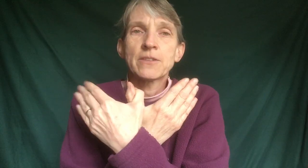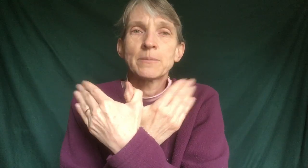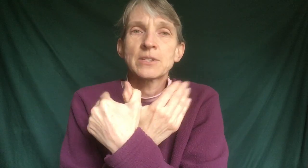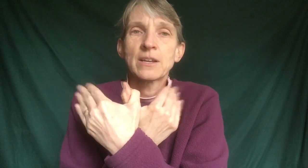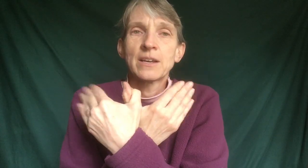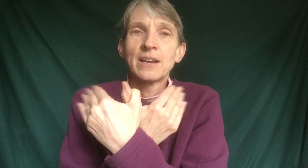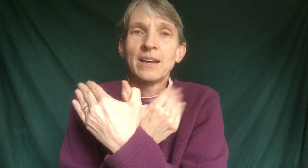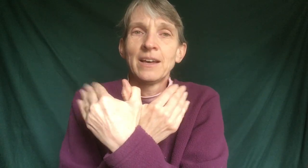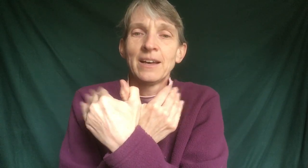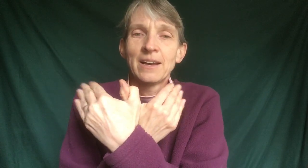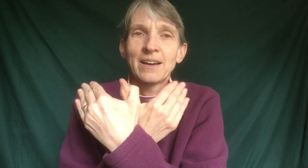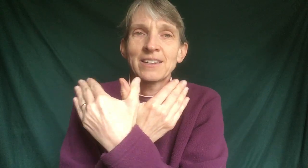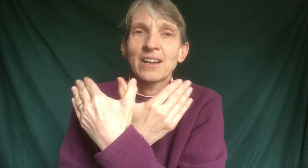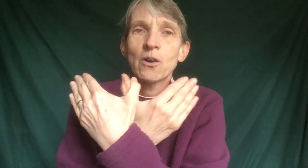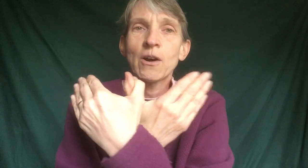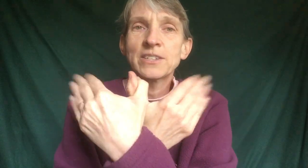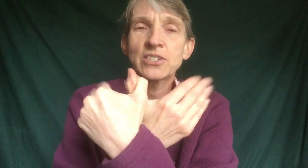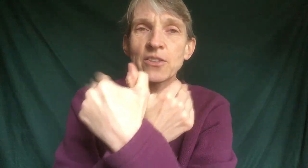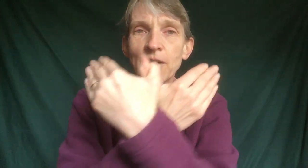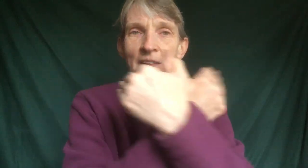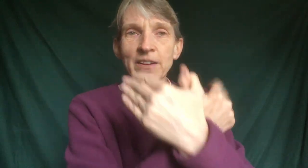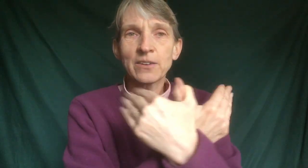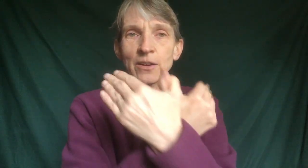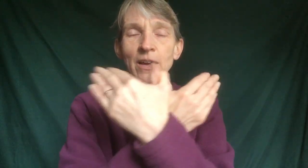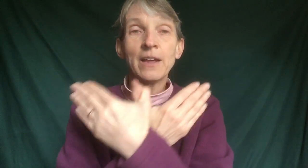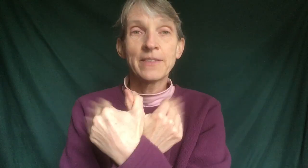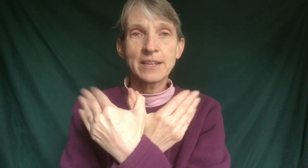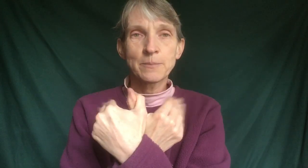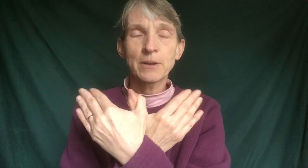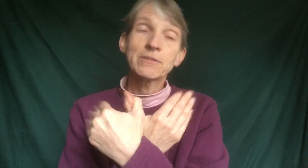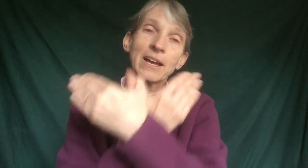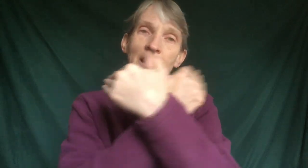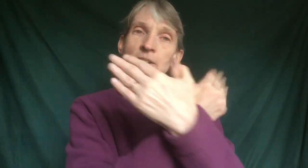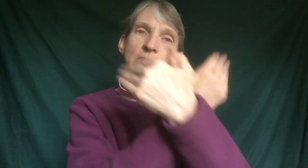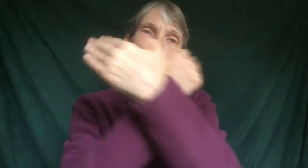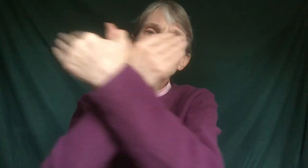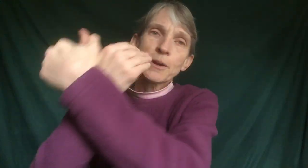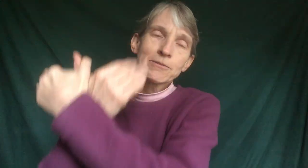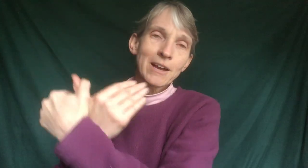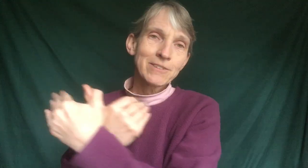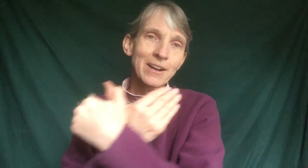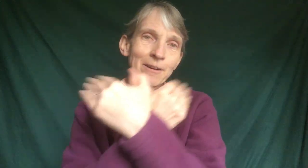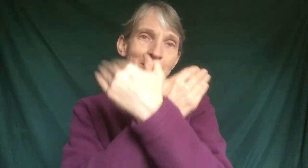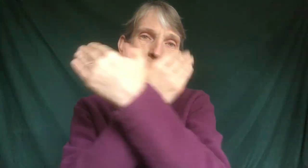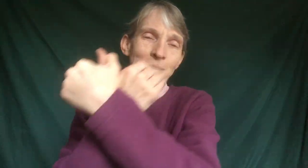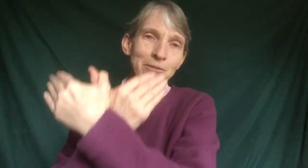thumbs cross each other, and then that's butterfly. And you can show the butterfly flying around a little bit if you